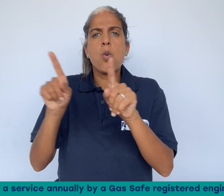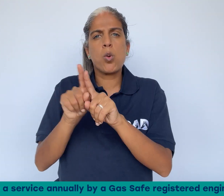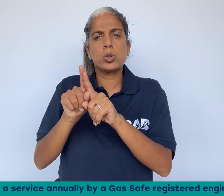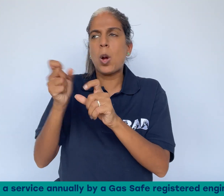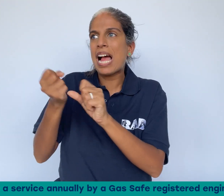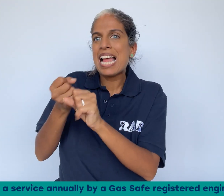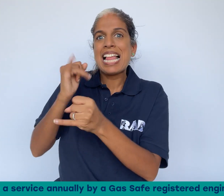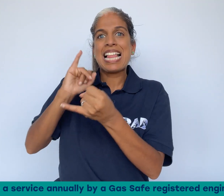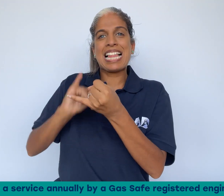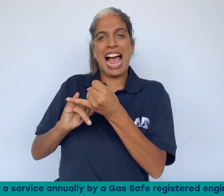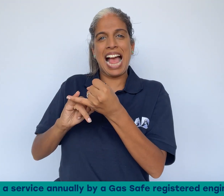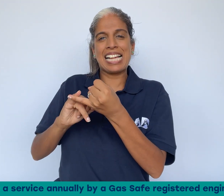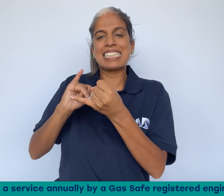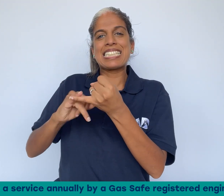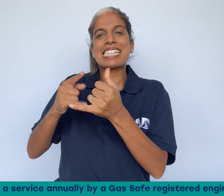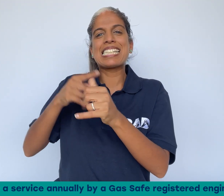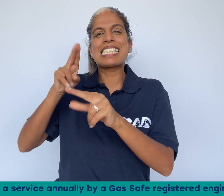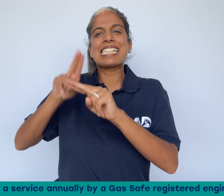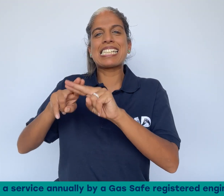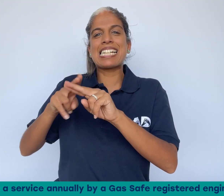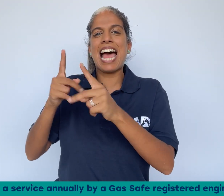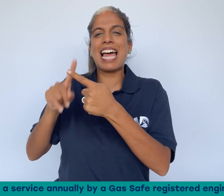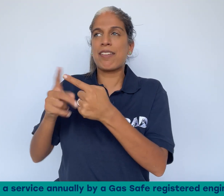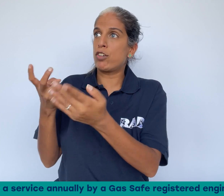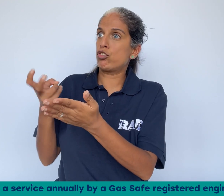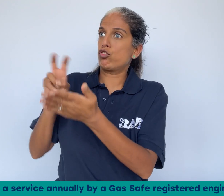And have a service annually by a gas-safe registered engineer.